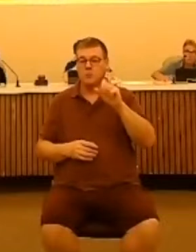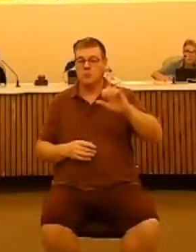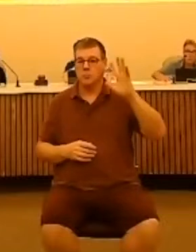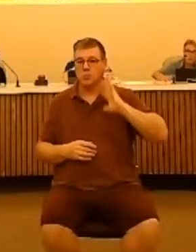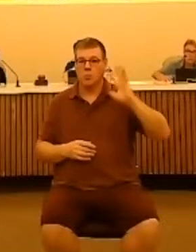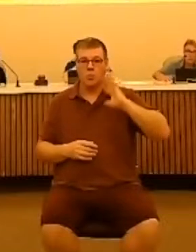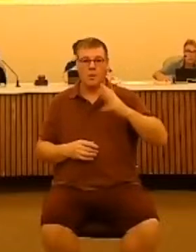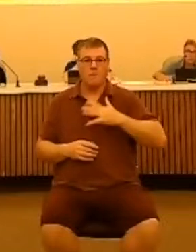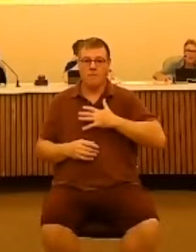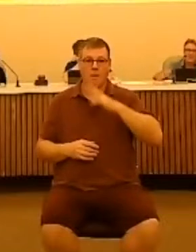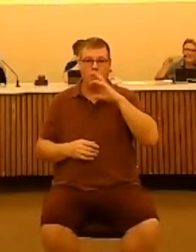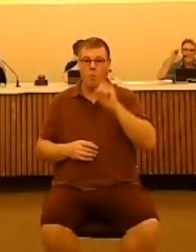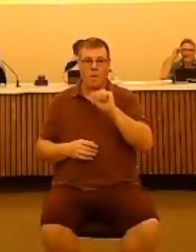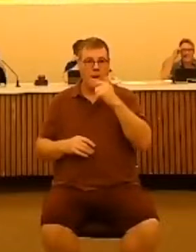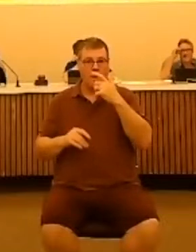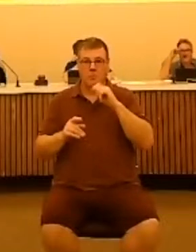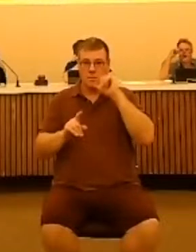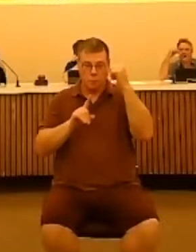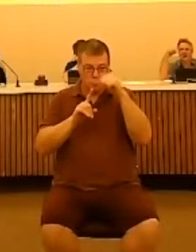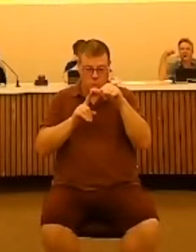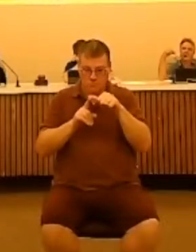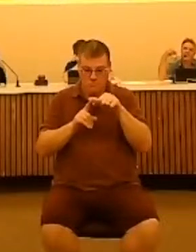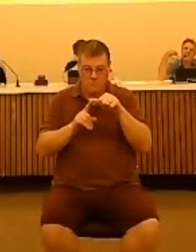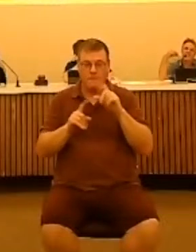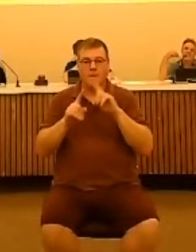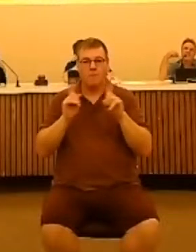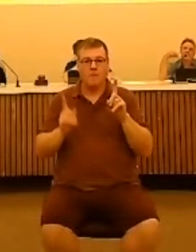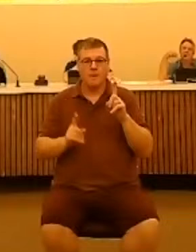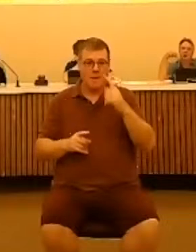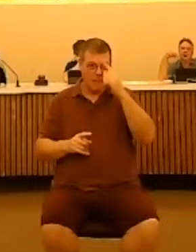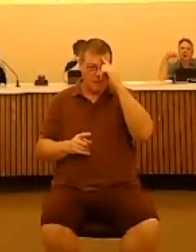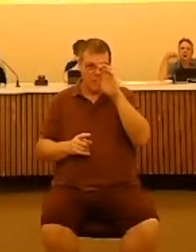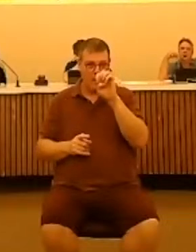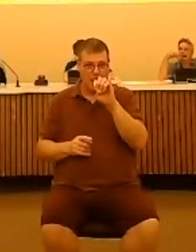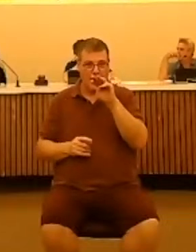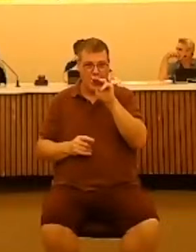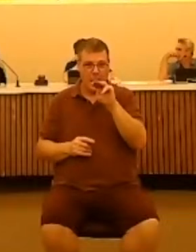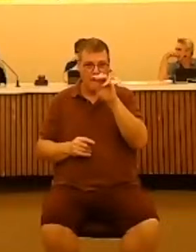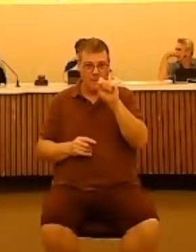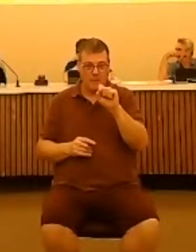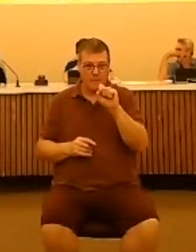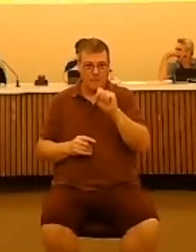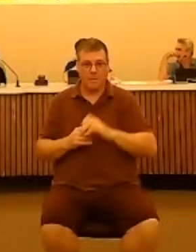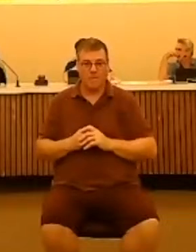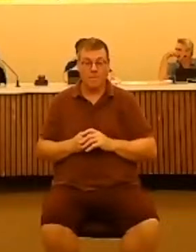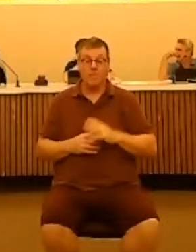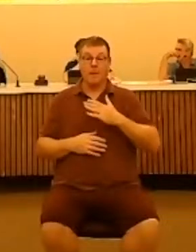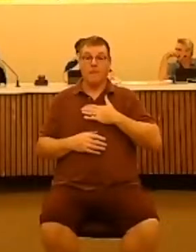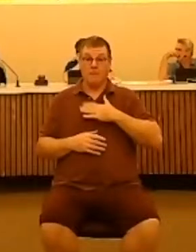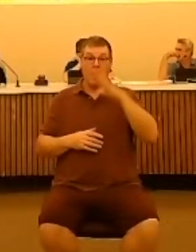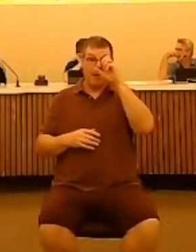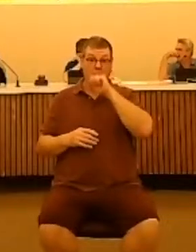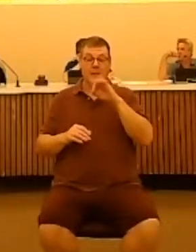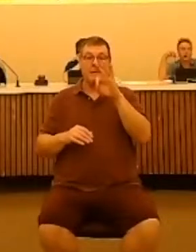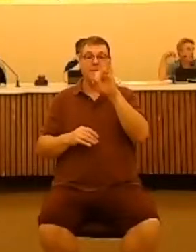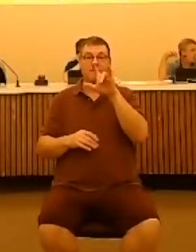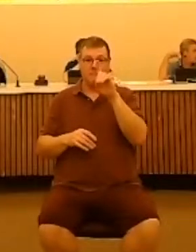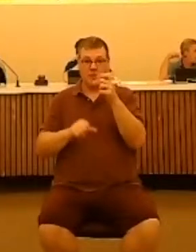that my old age doesn't remember, but I think it was EMFs. So my guess is it was field